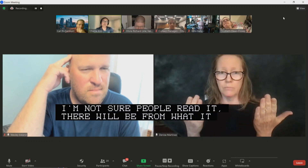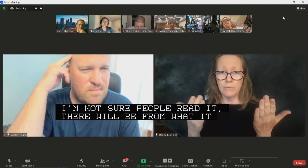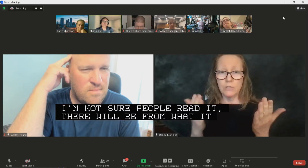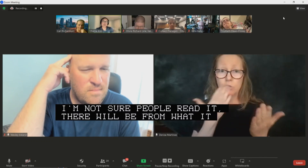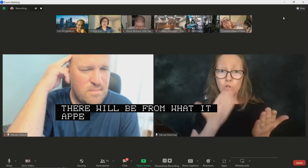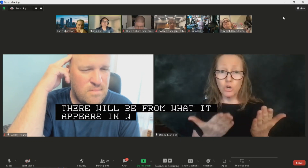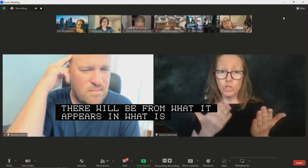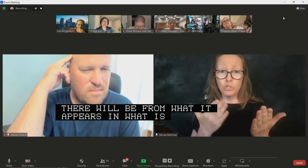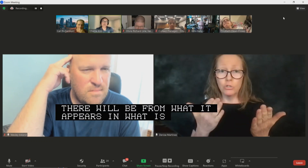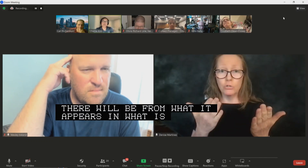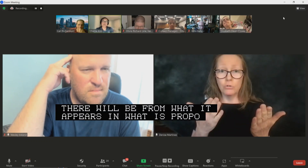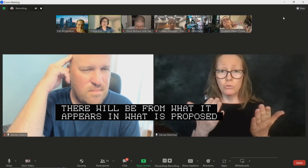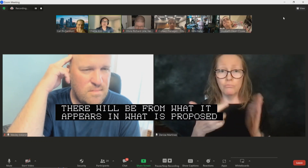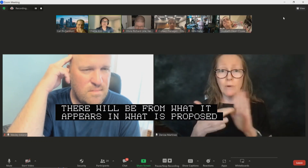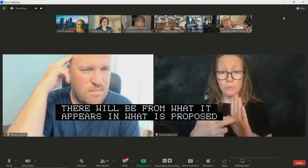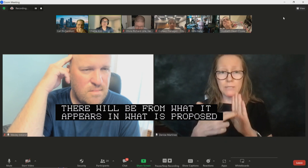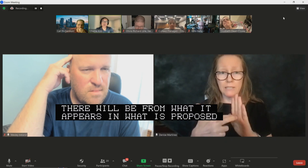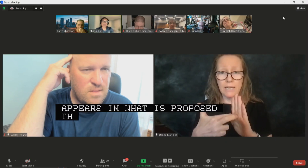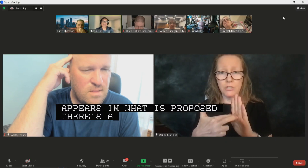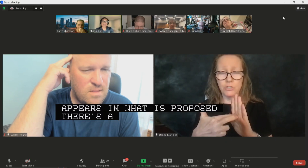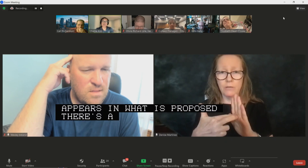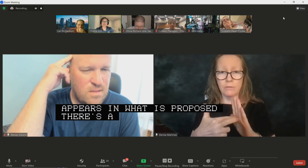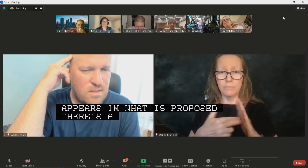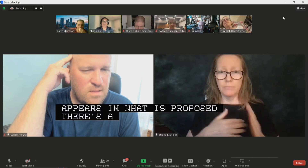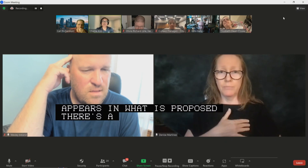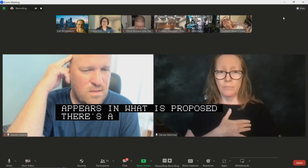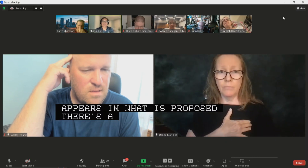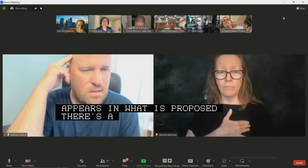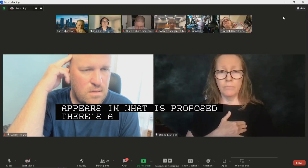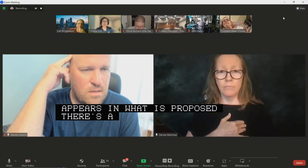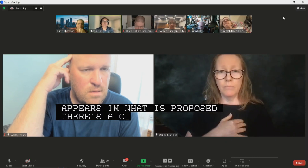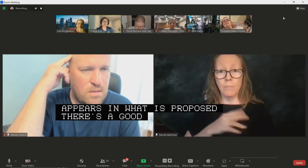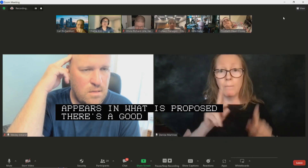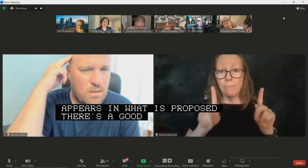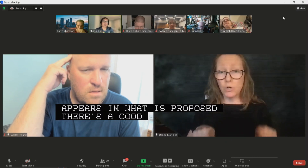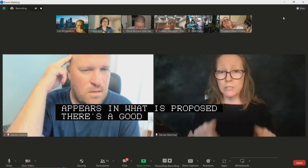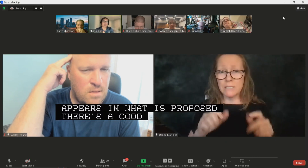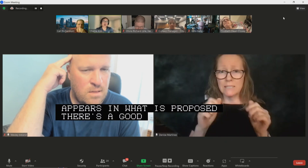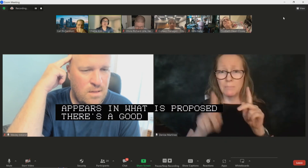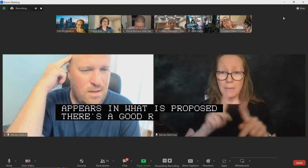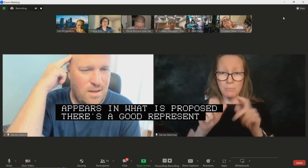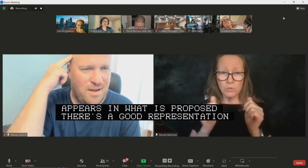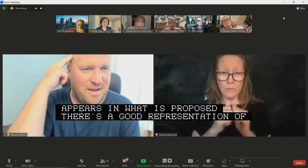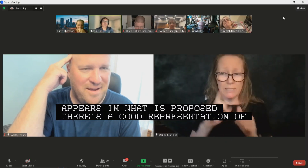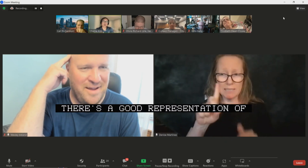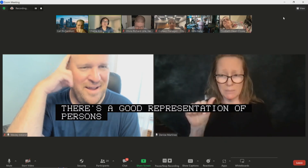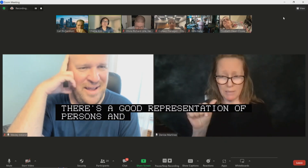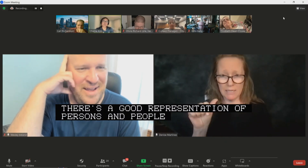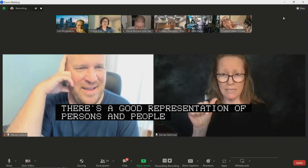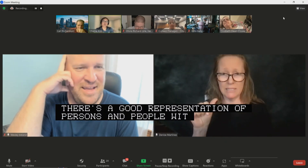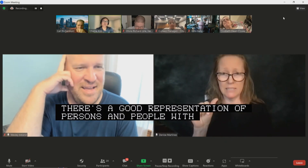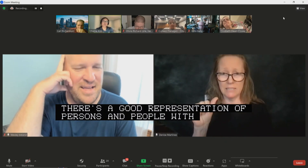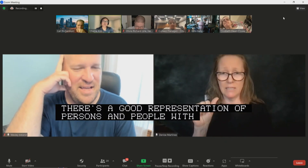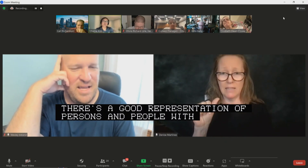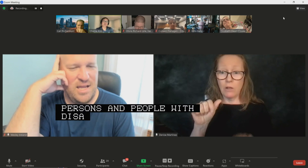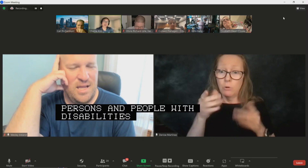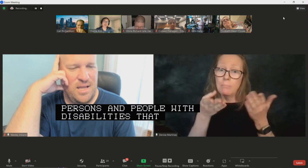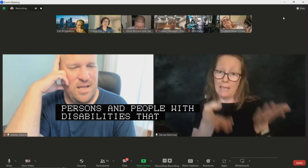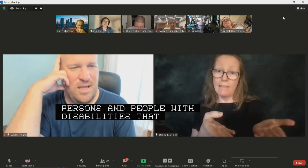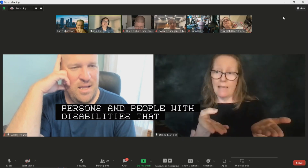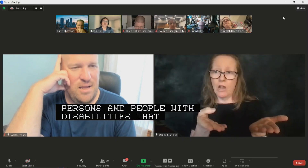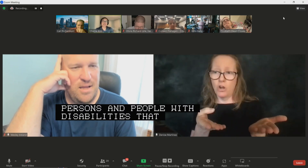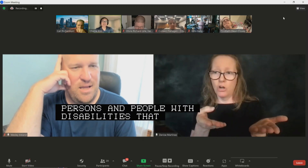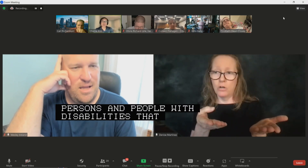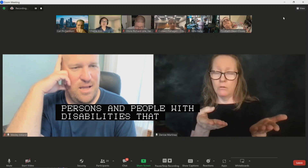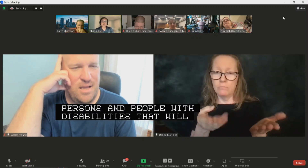representation of persons and people with disabilities that will be in the group. So from